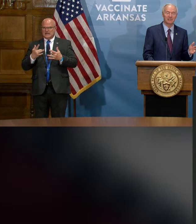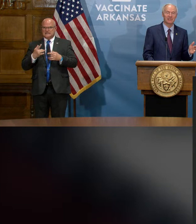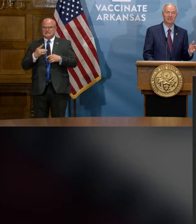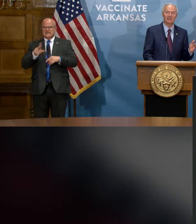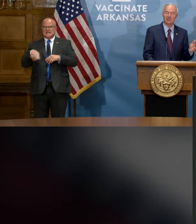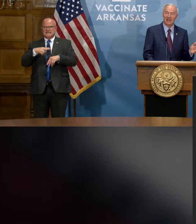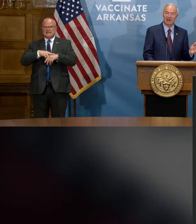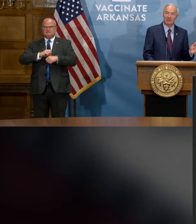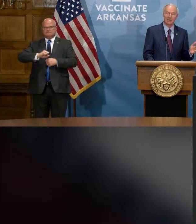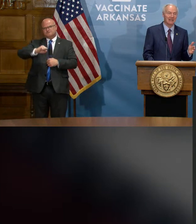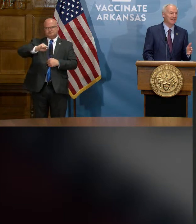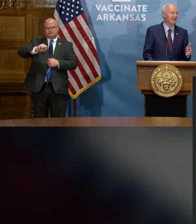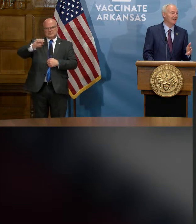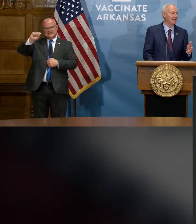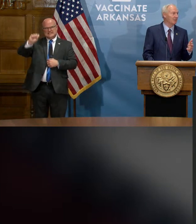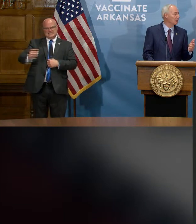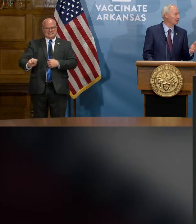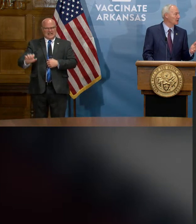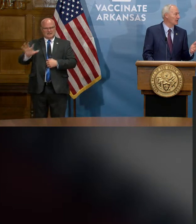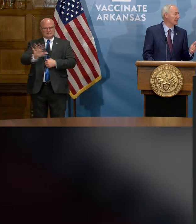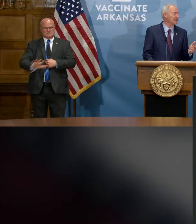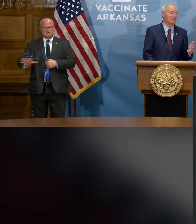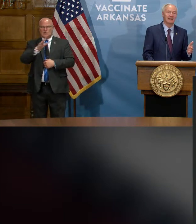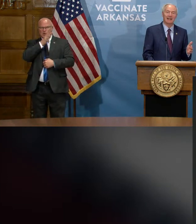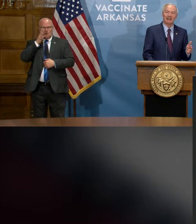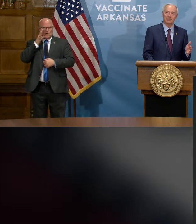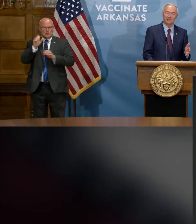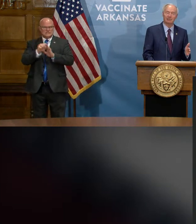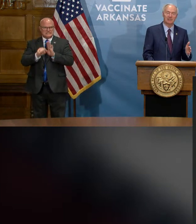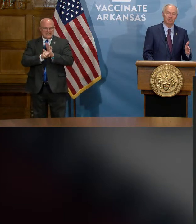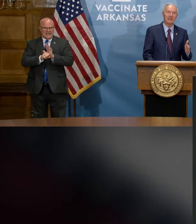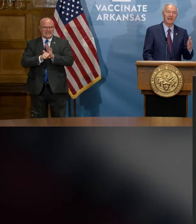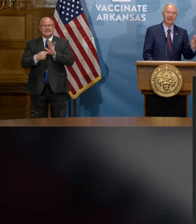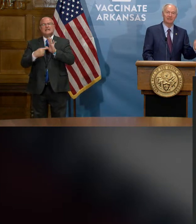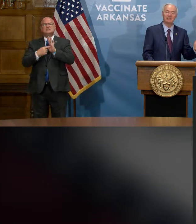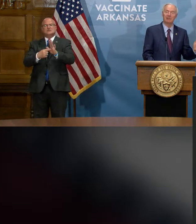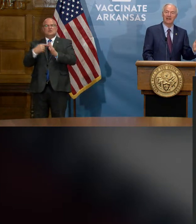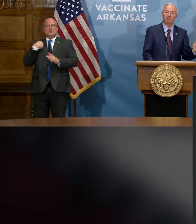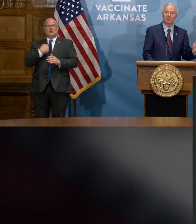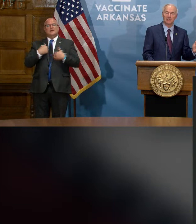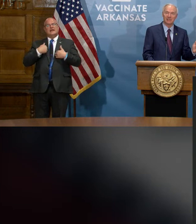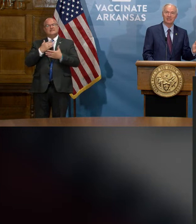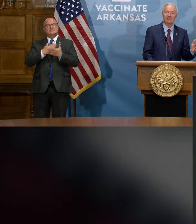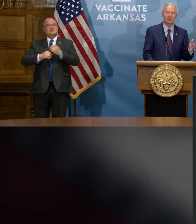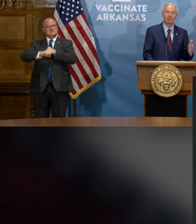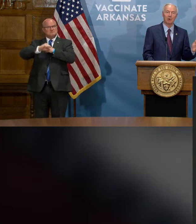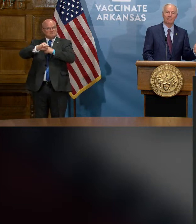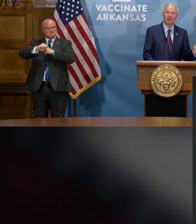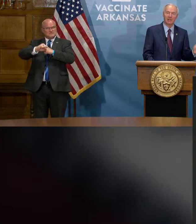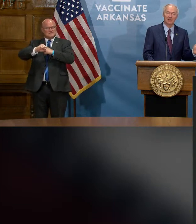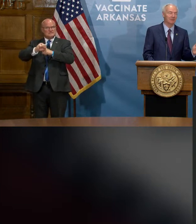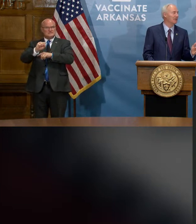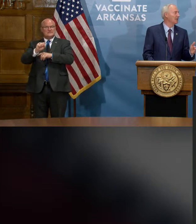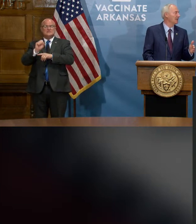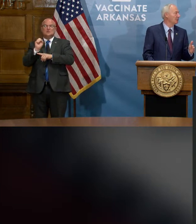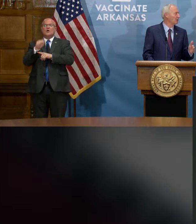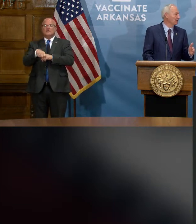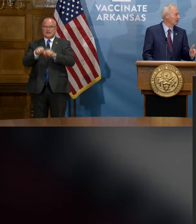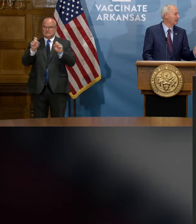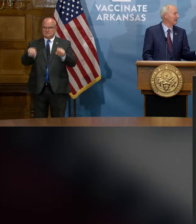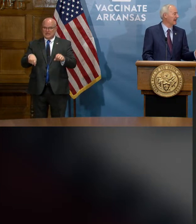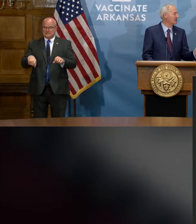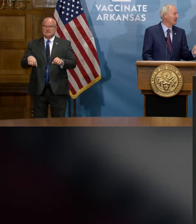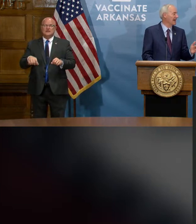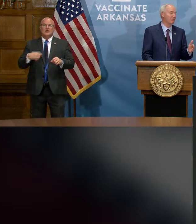natural resistance in the South, in a rural state, and it shows that we have some of that resistance to overcome.